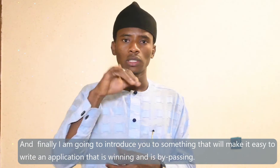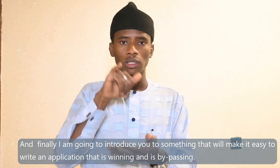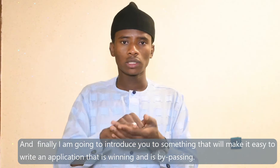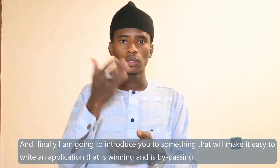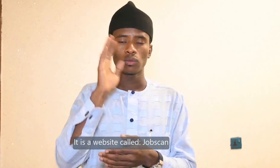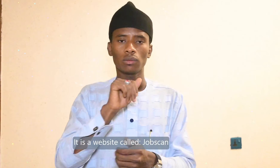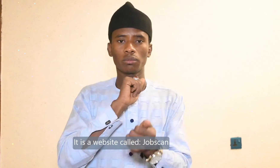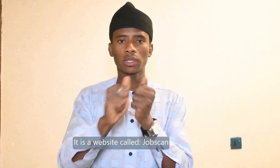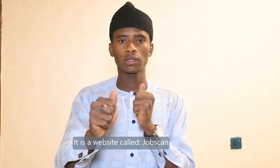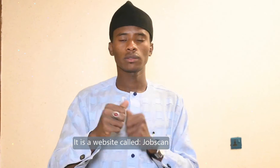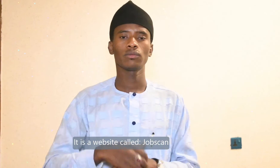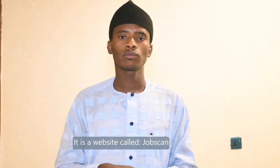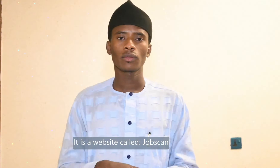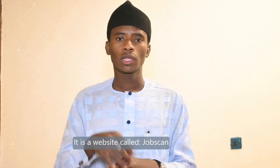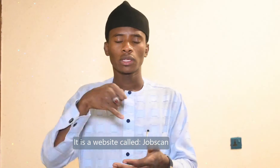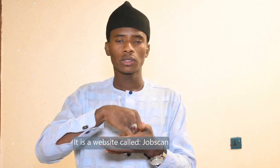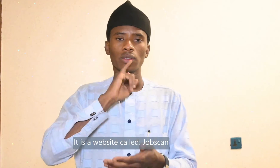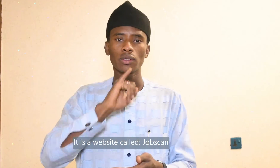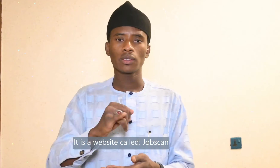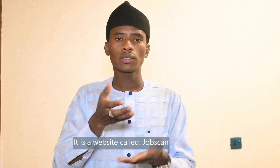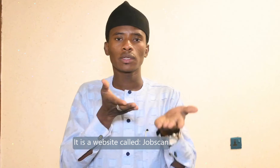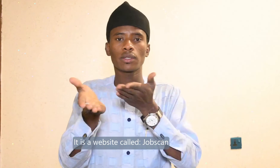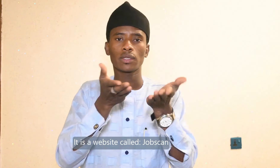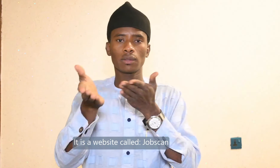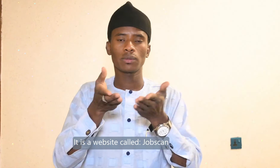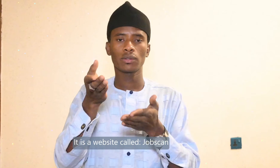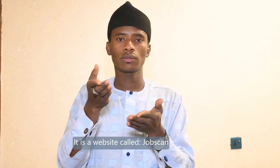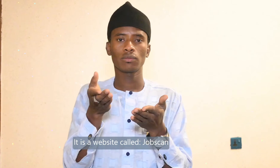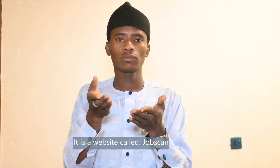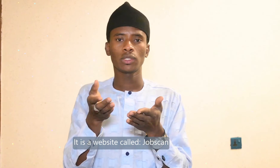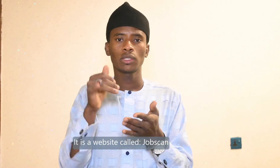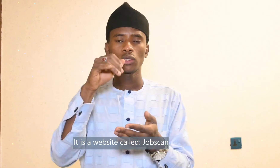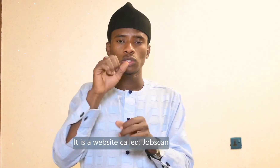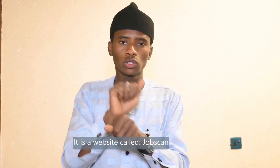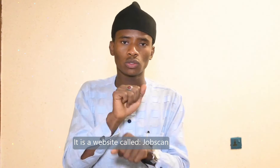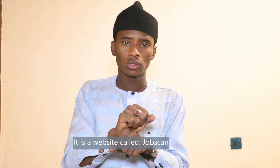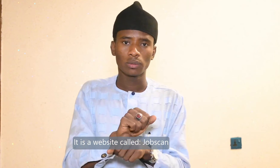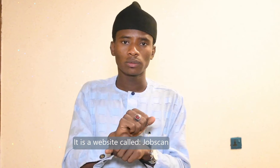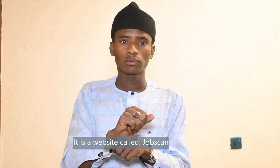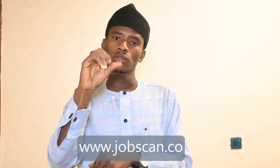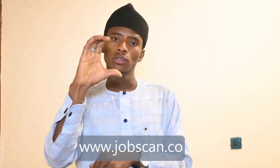passing. It is a site called Job Scan.